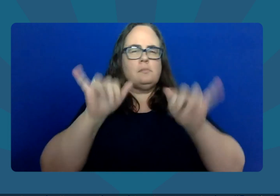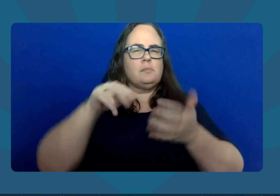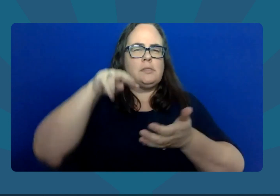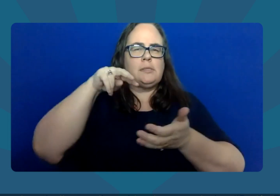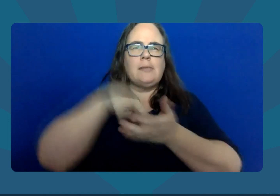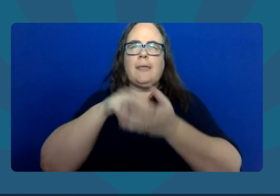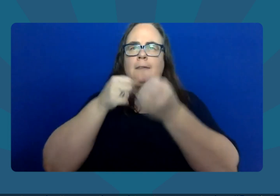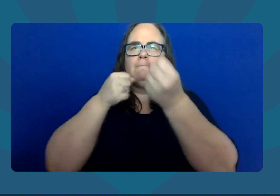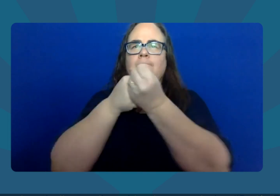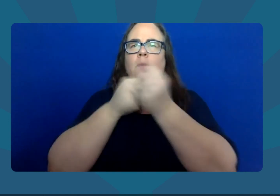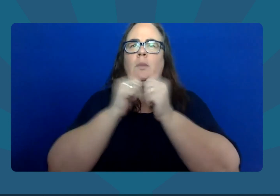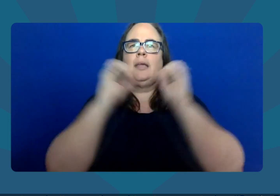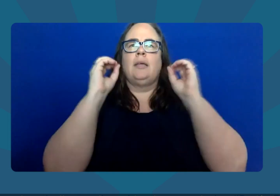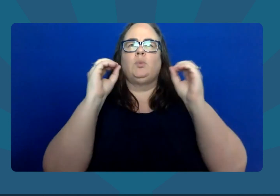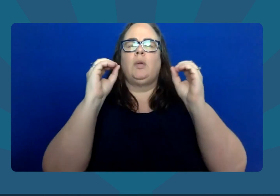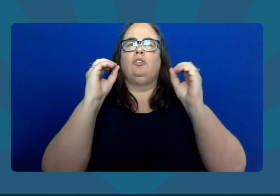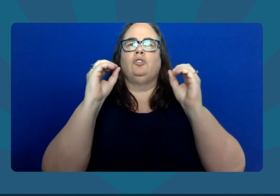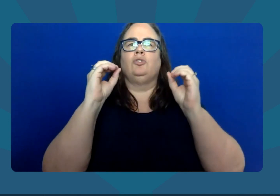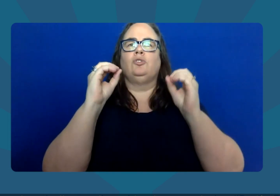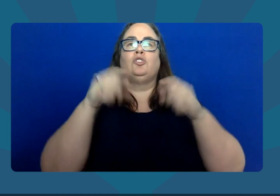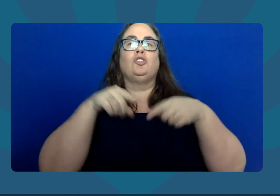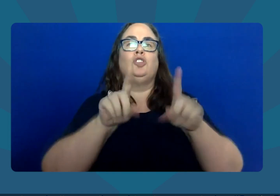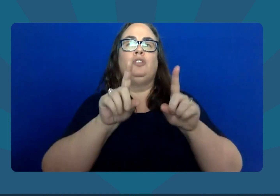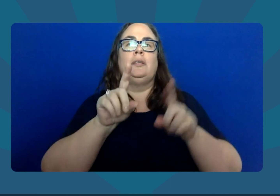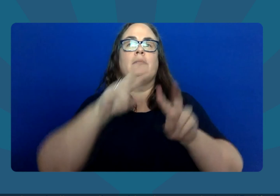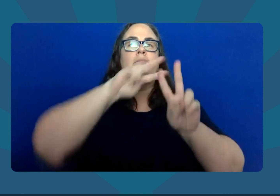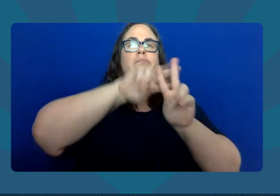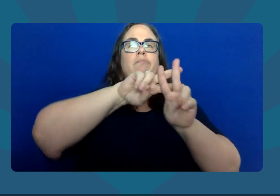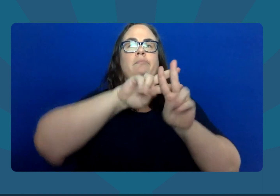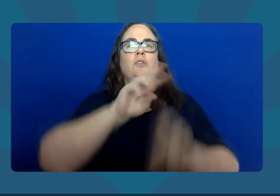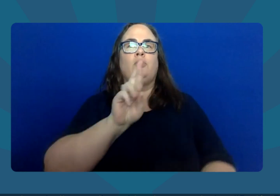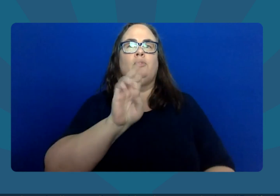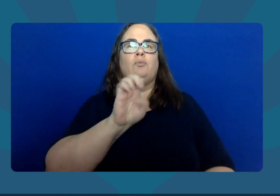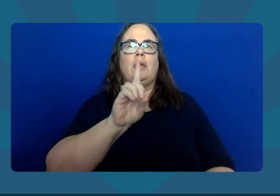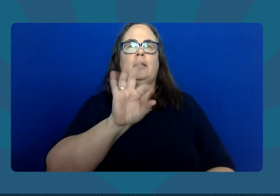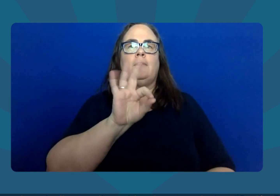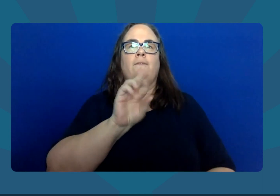unapologetically standing with educators during #RedForEd.